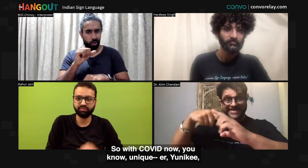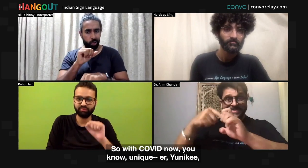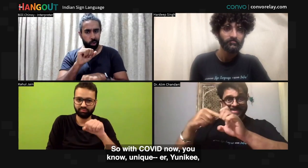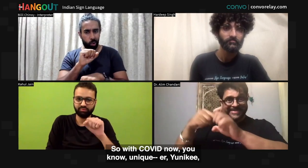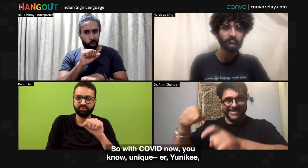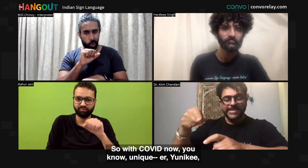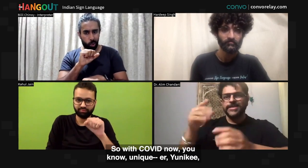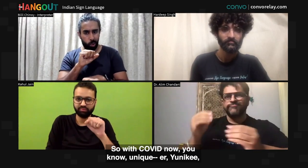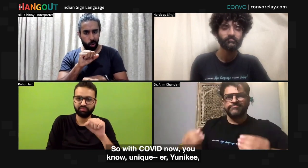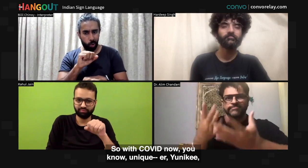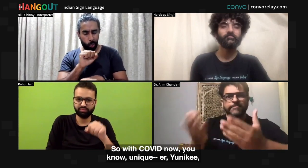you know,